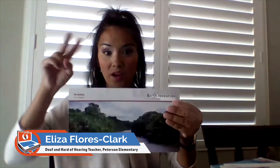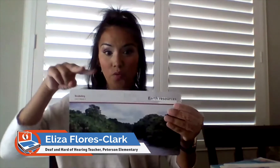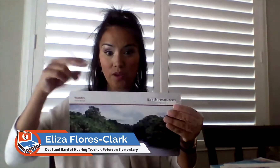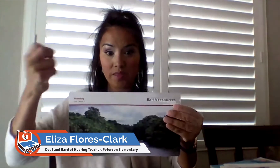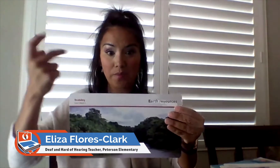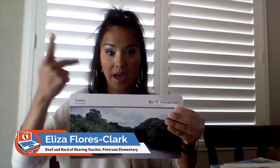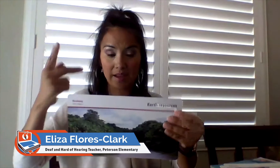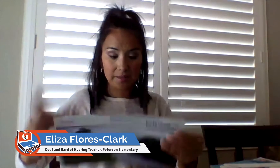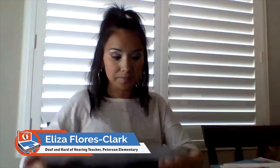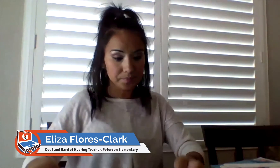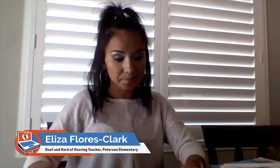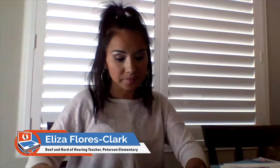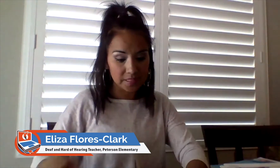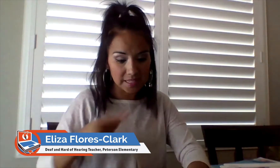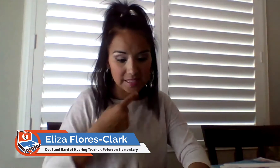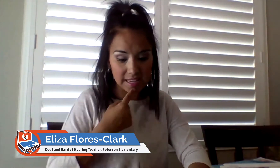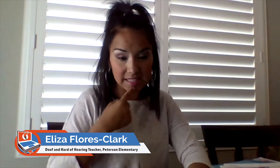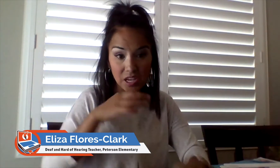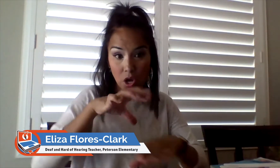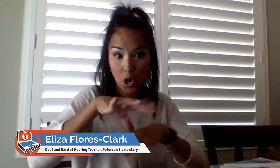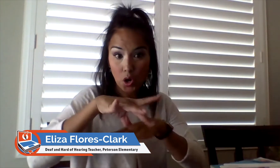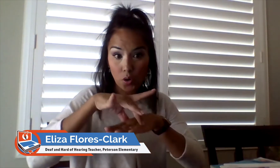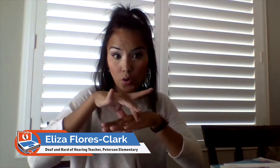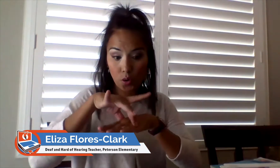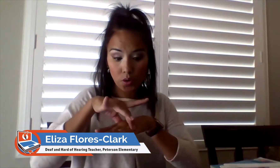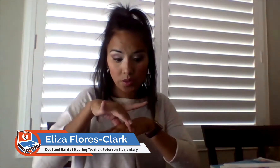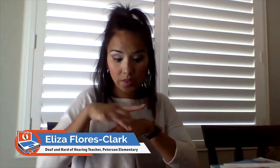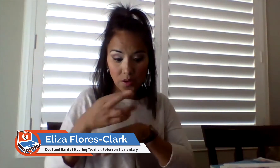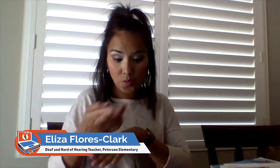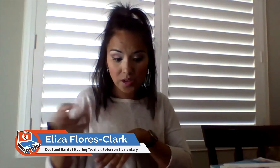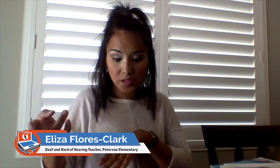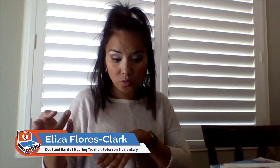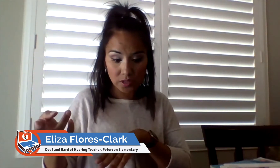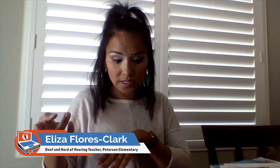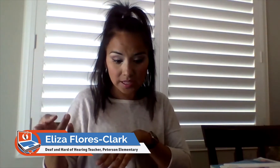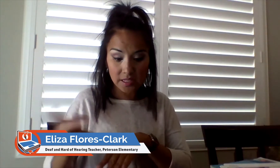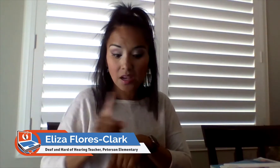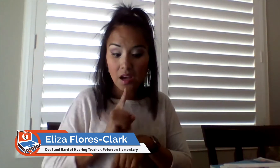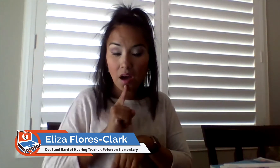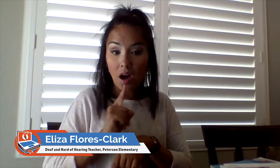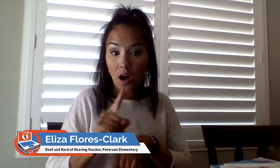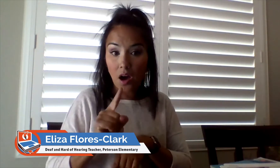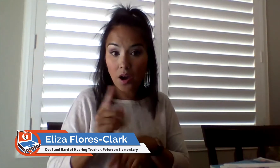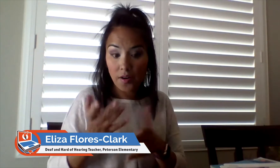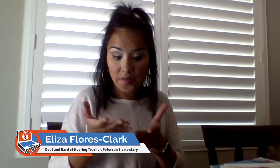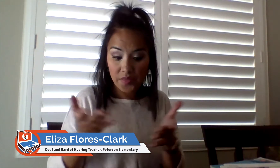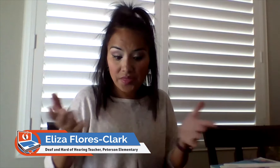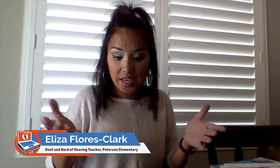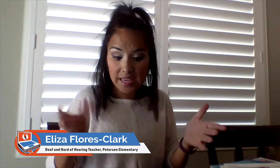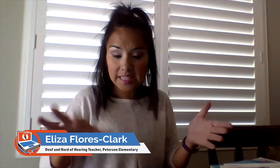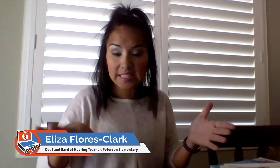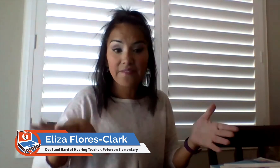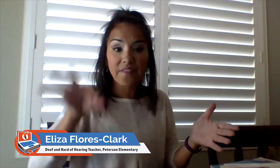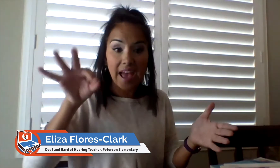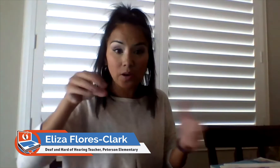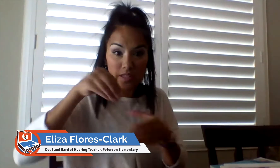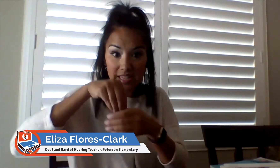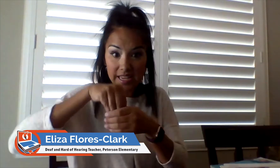read the back. It says, earth resources are things found